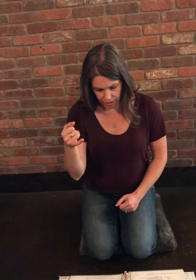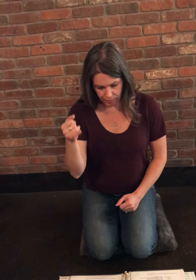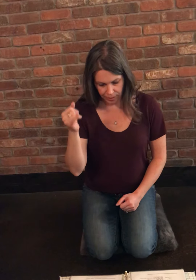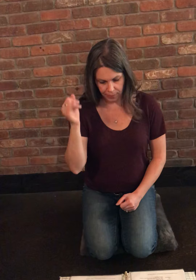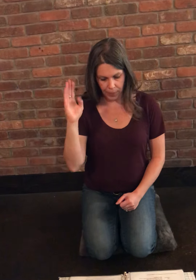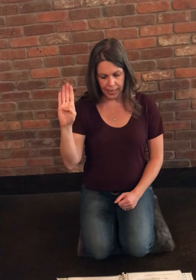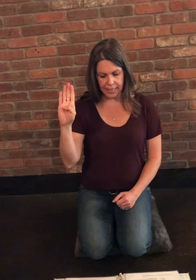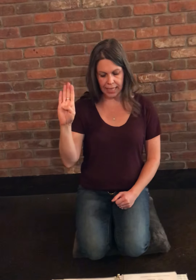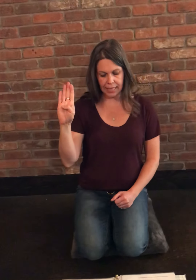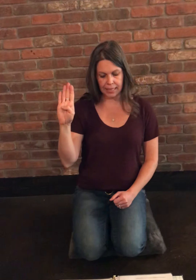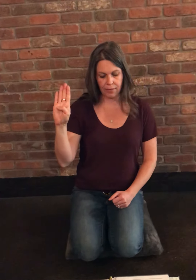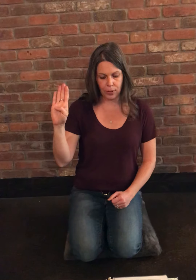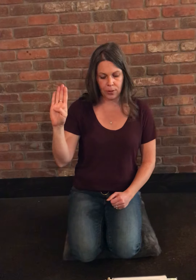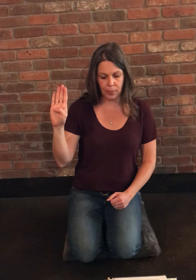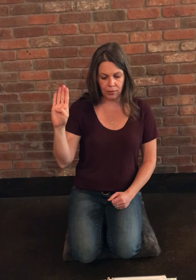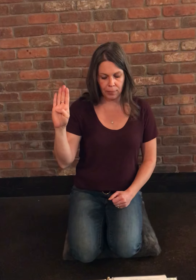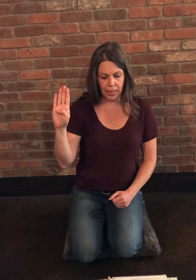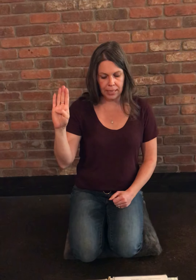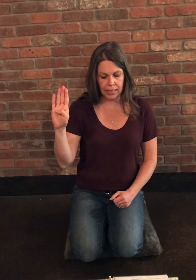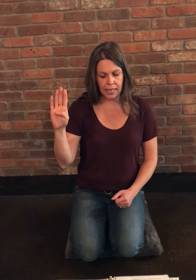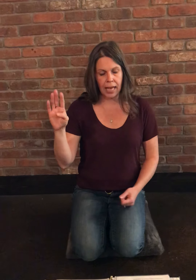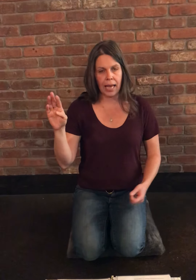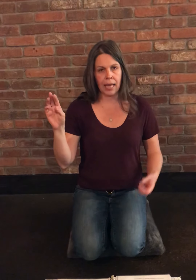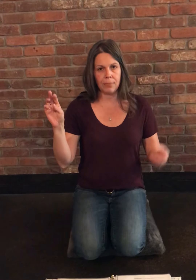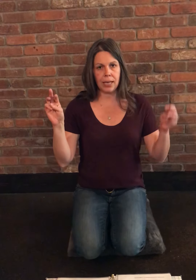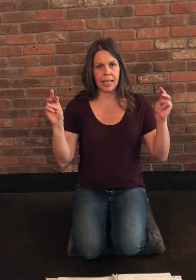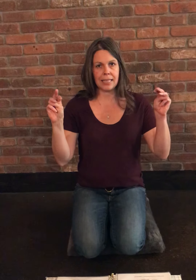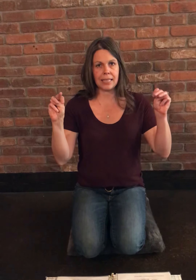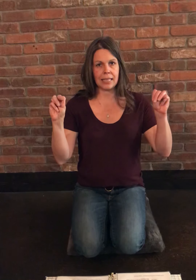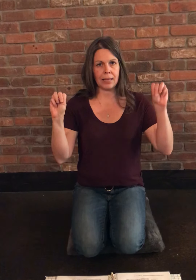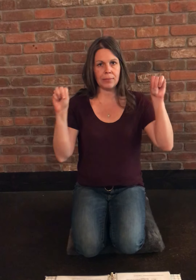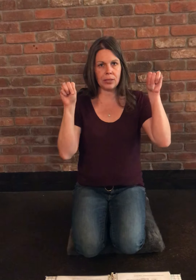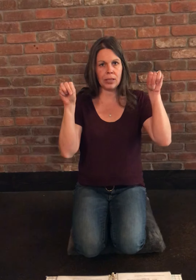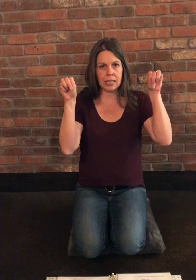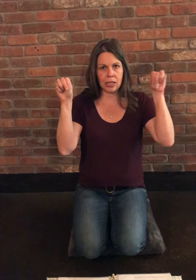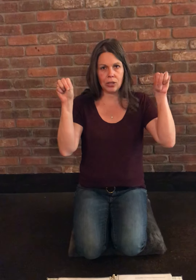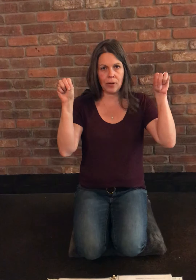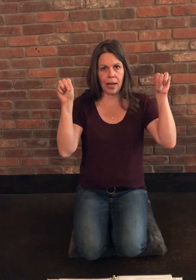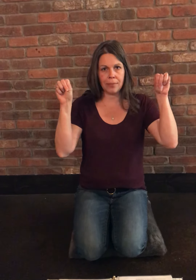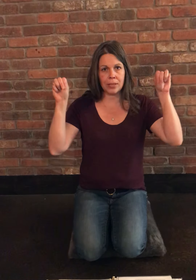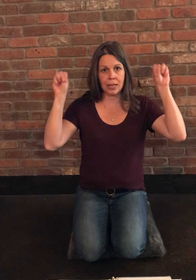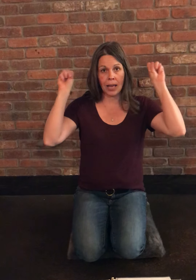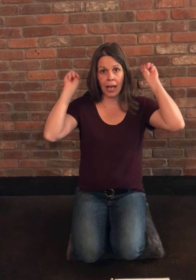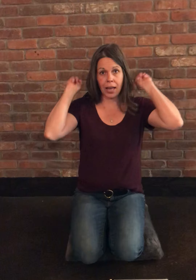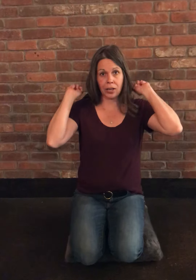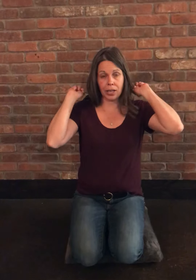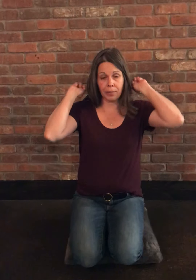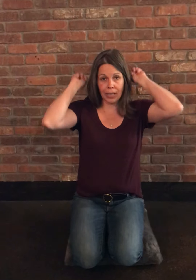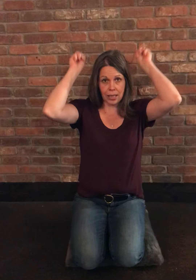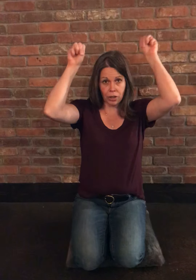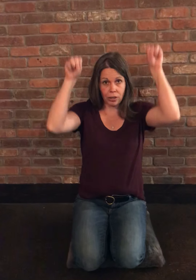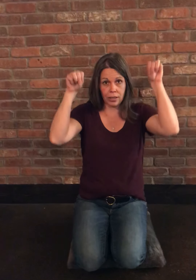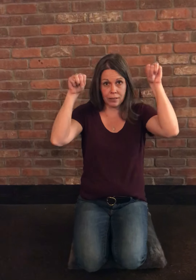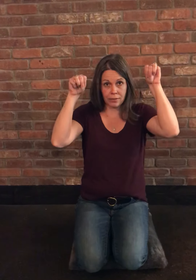then we have Benedict, do a B for Benedict, and monasticism. So you're going to take 2 M's and you're going to make like a hood for